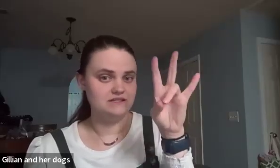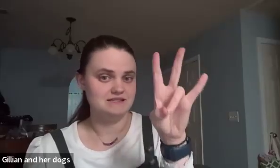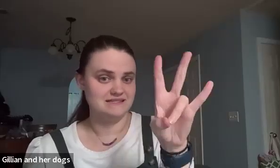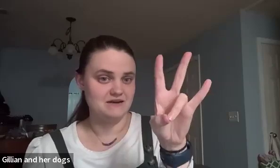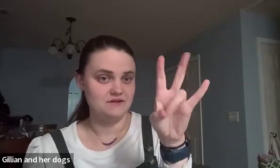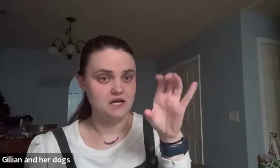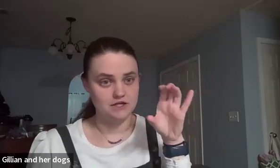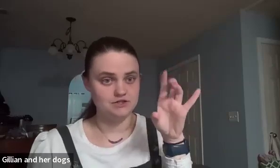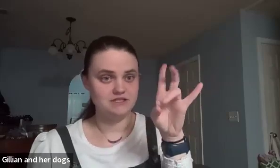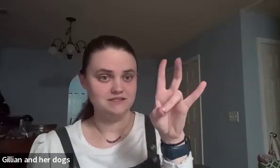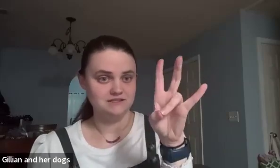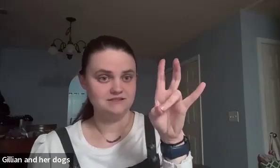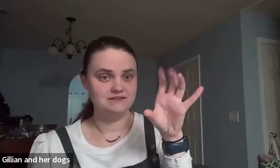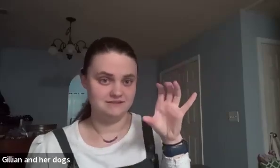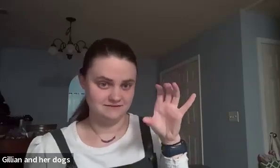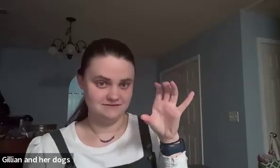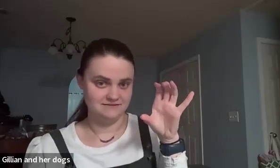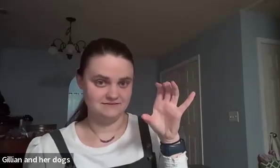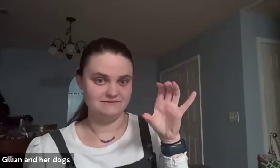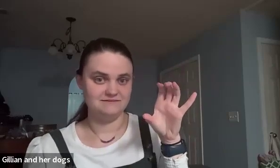700, 700.